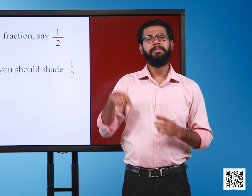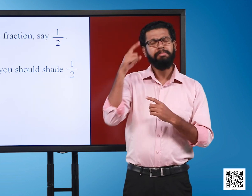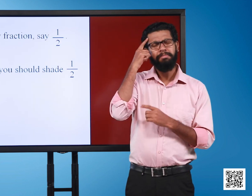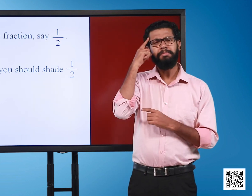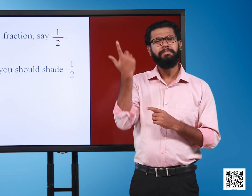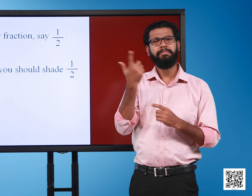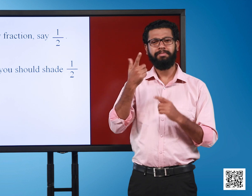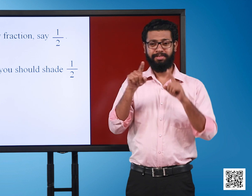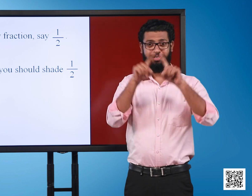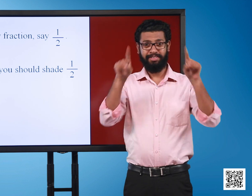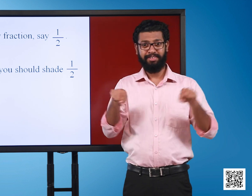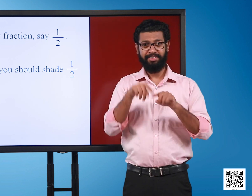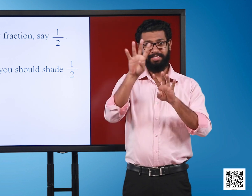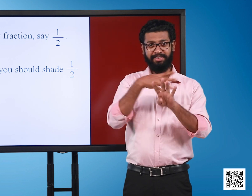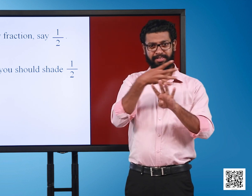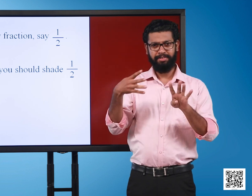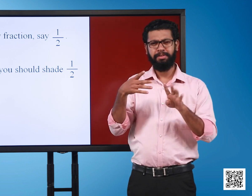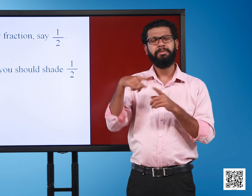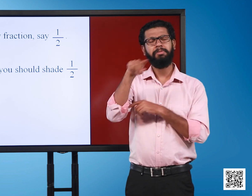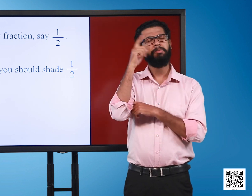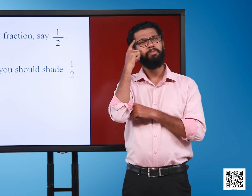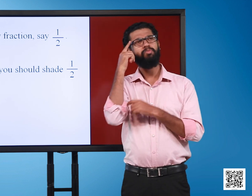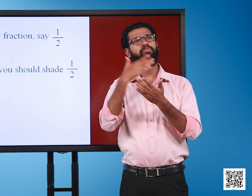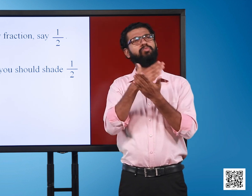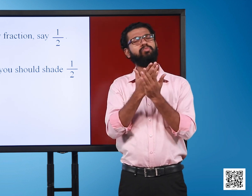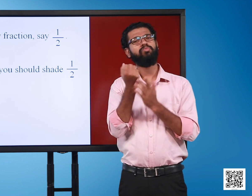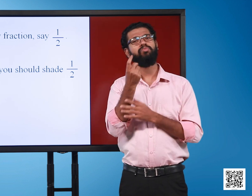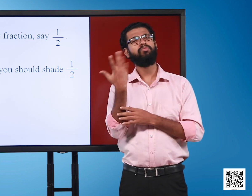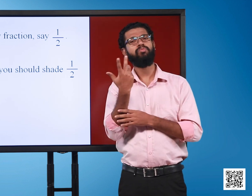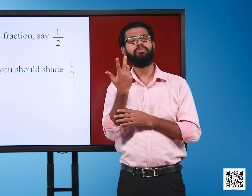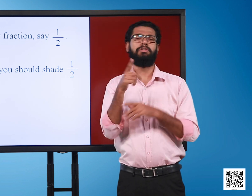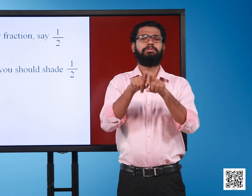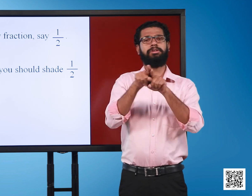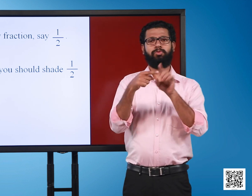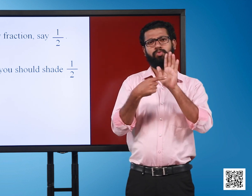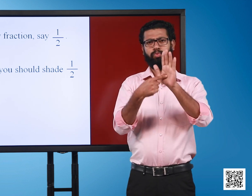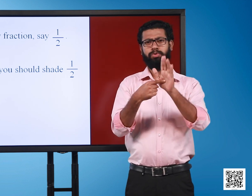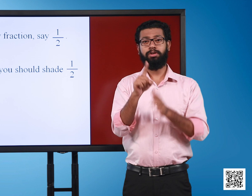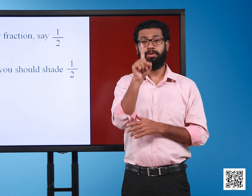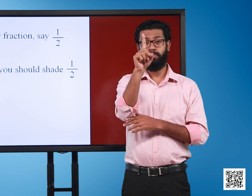Consider any fraction, say half. Each one of you should shade half of the